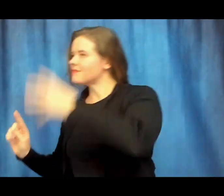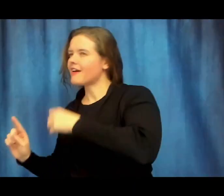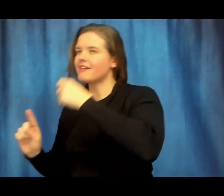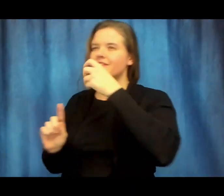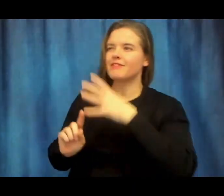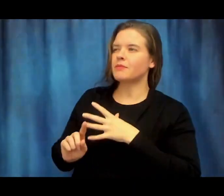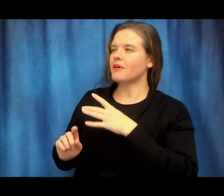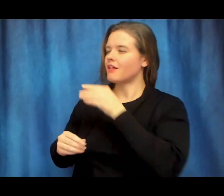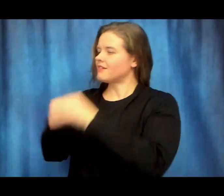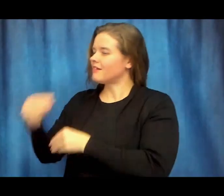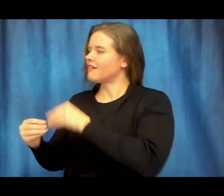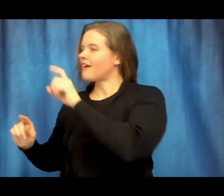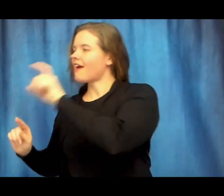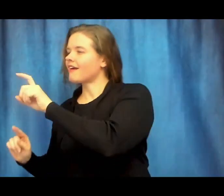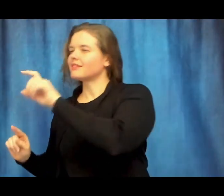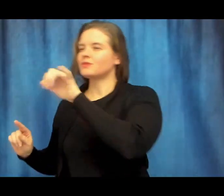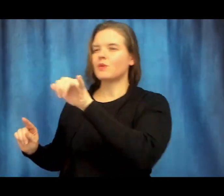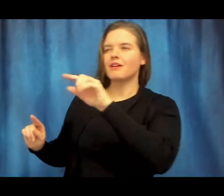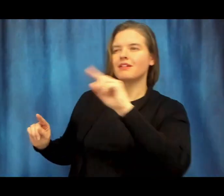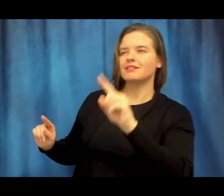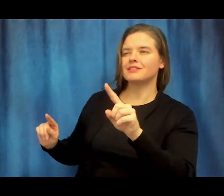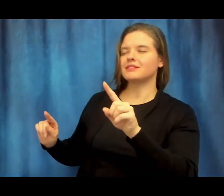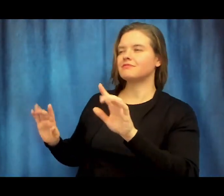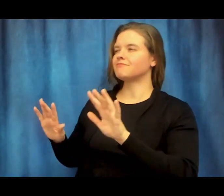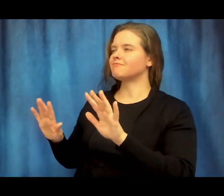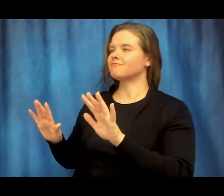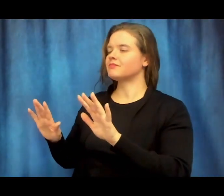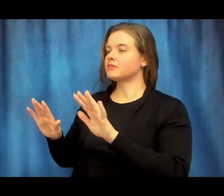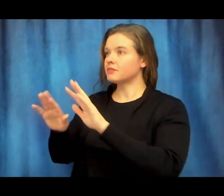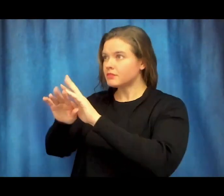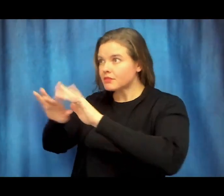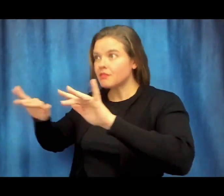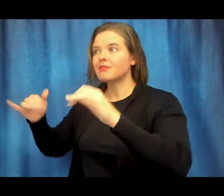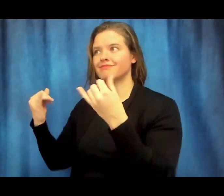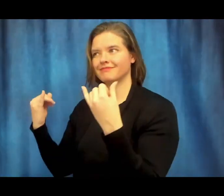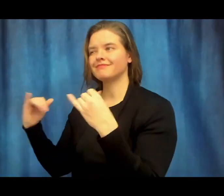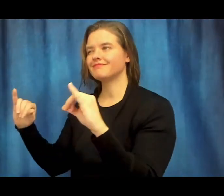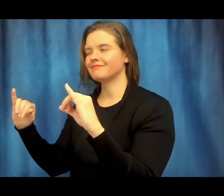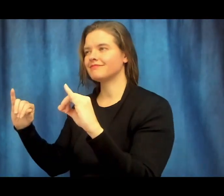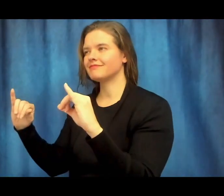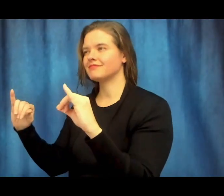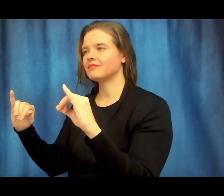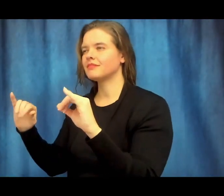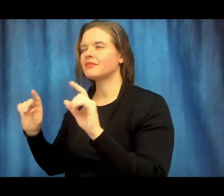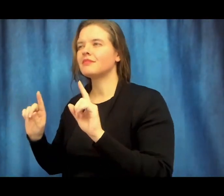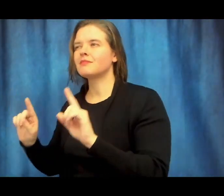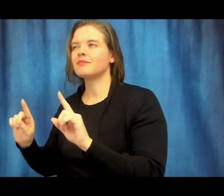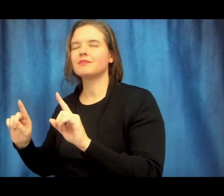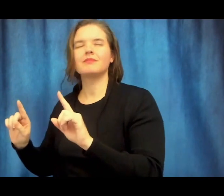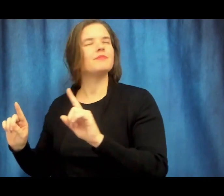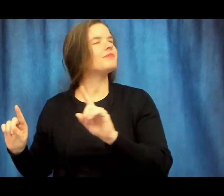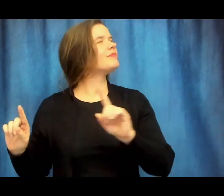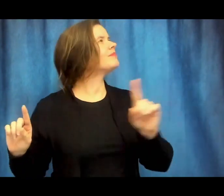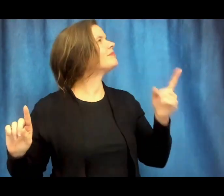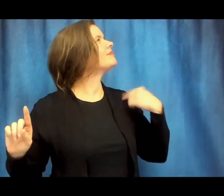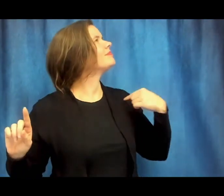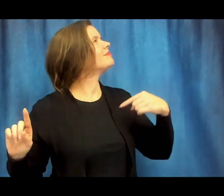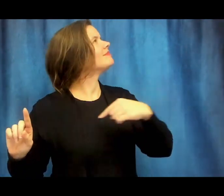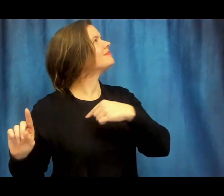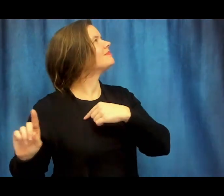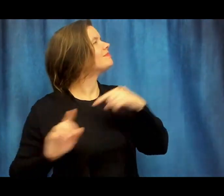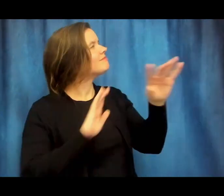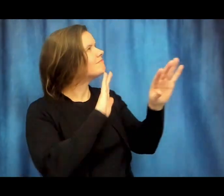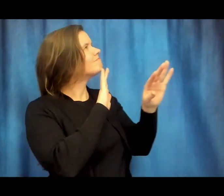male nor female, generation X, Y, or Z. Not because these differences cease to be,